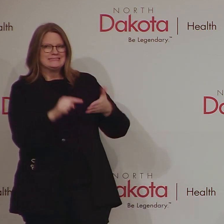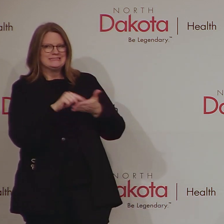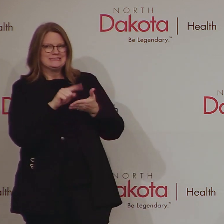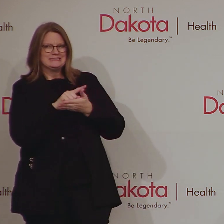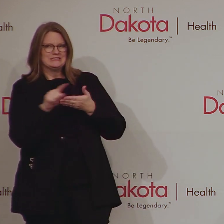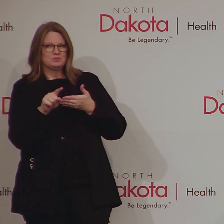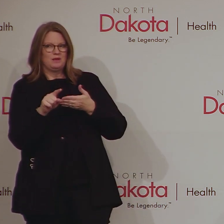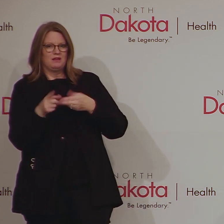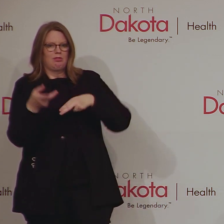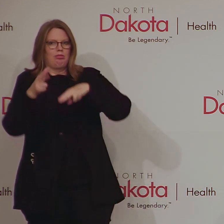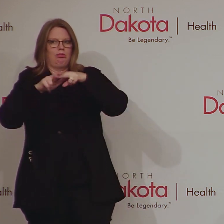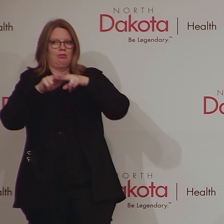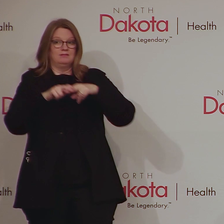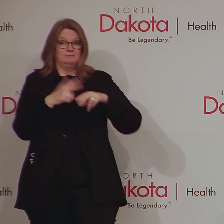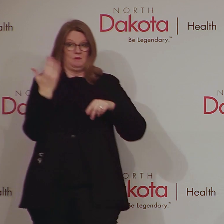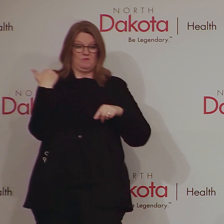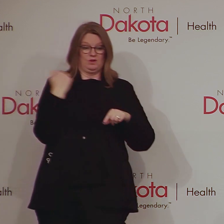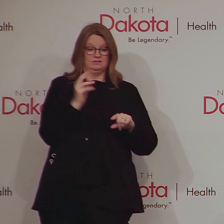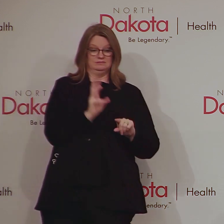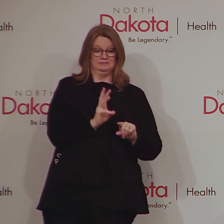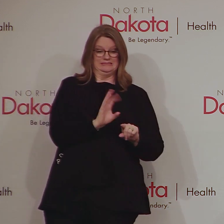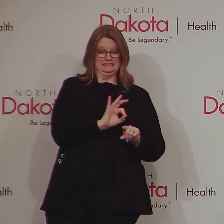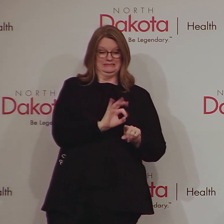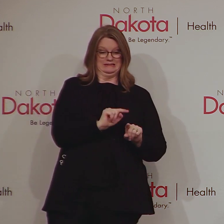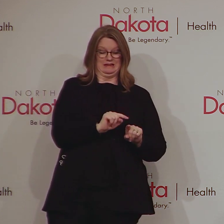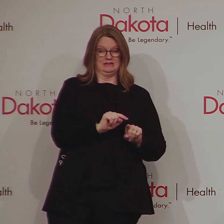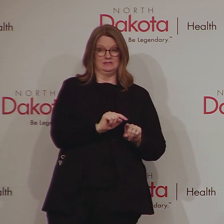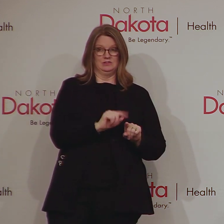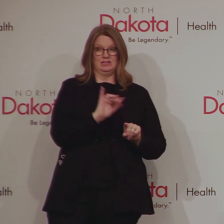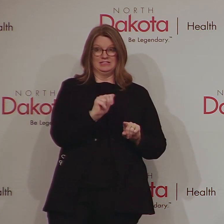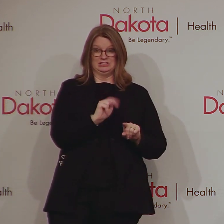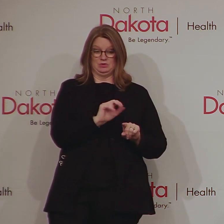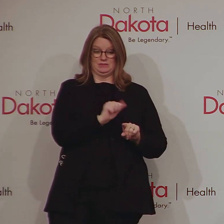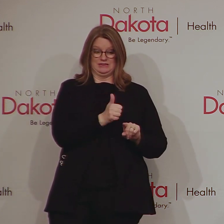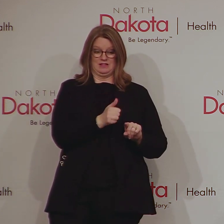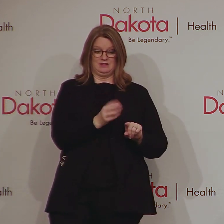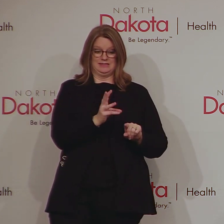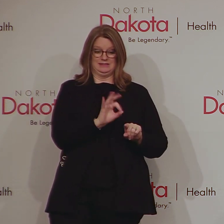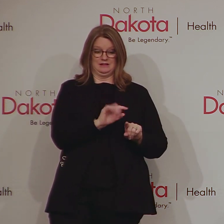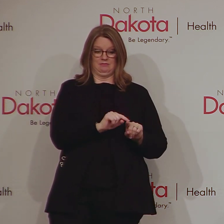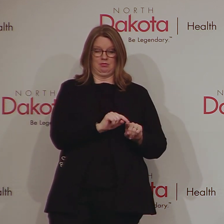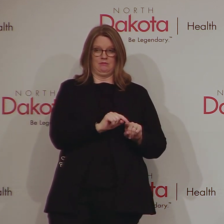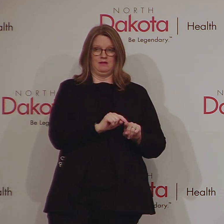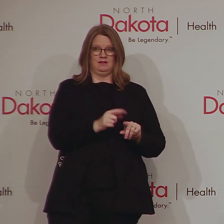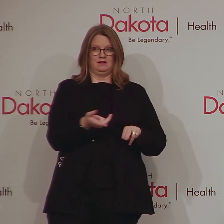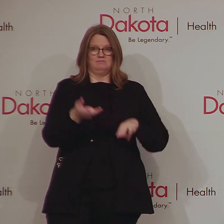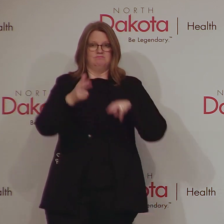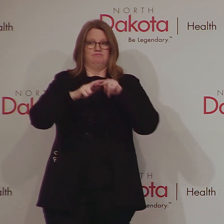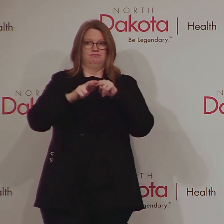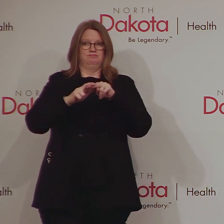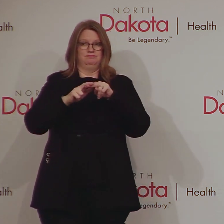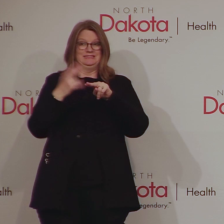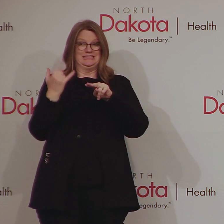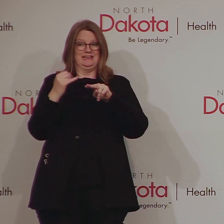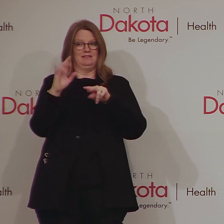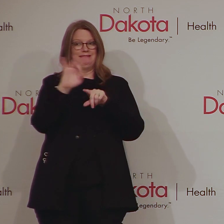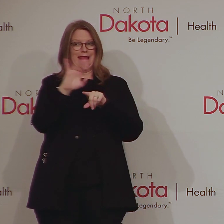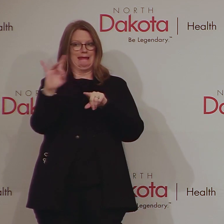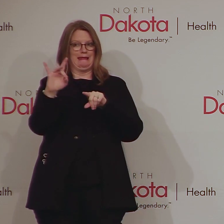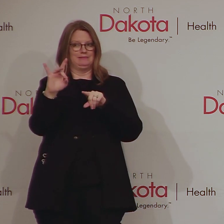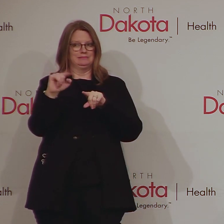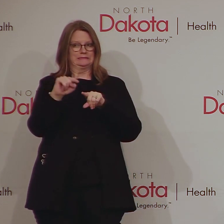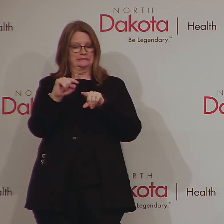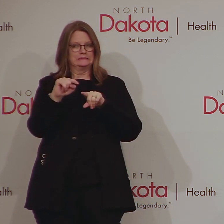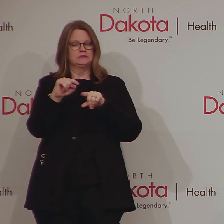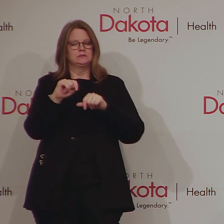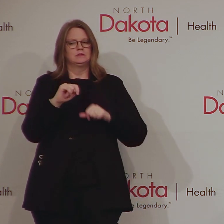got to a low of 69. On January 10th. They've climbed back up to 88 today.